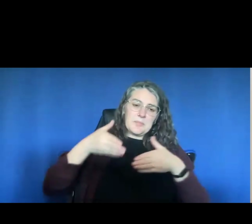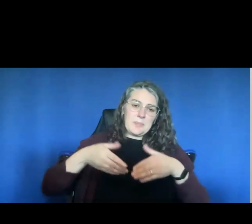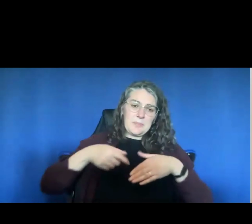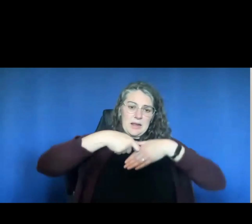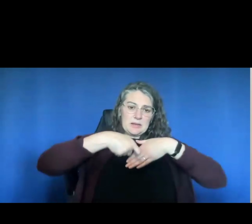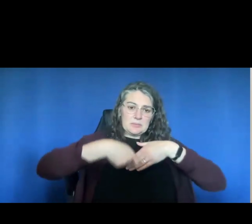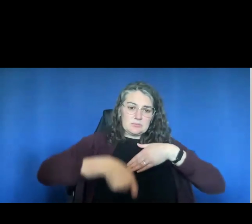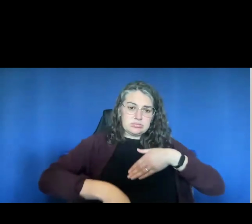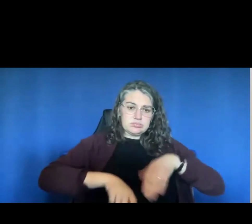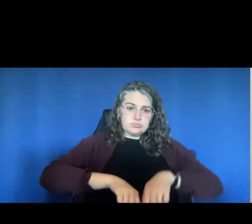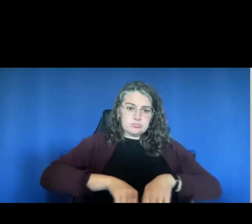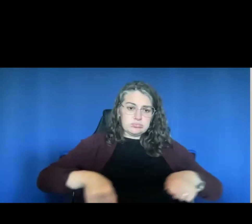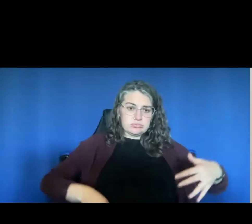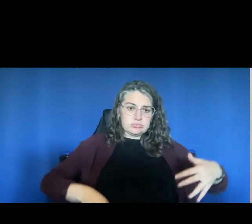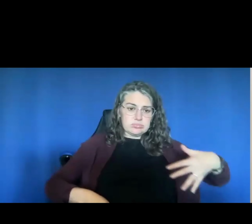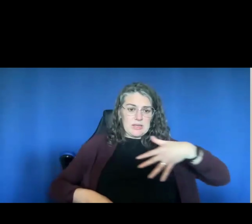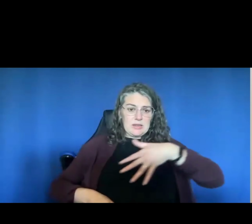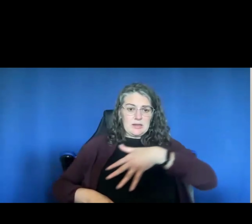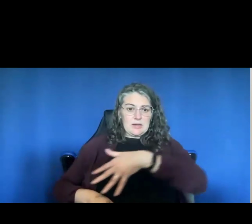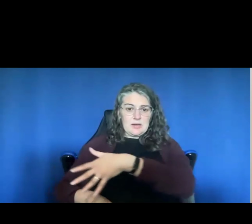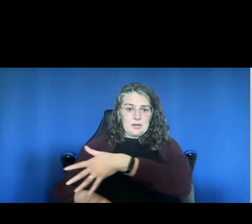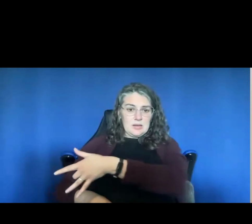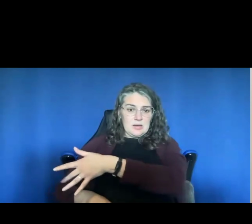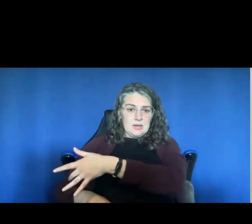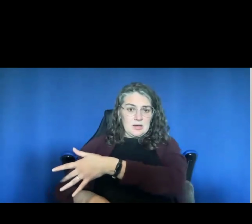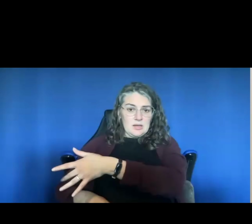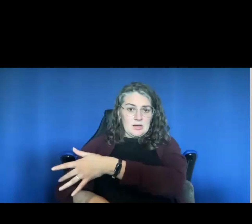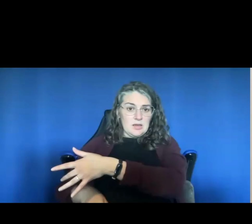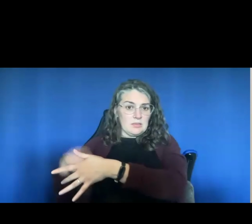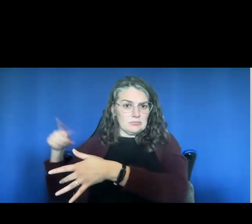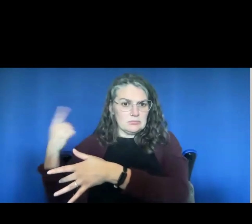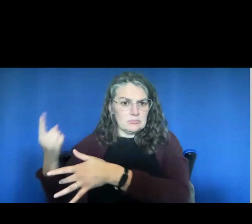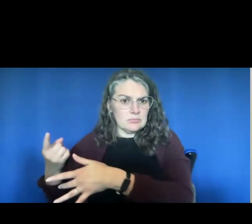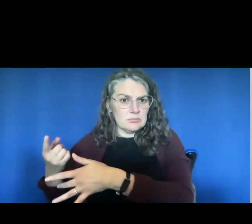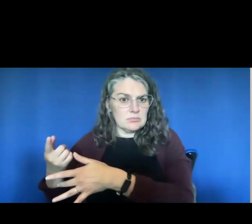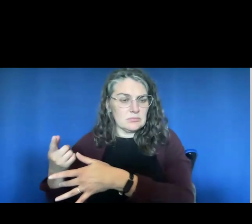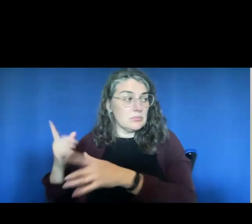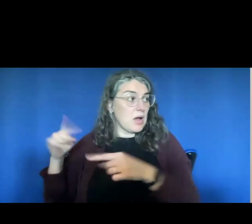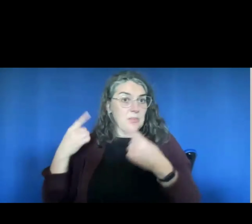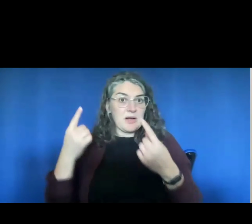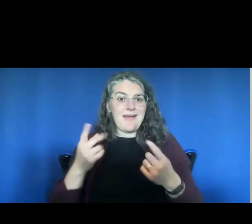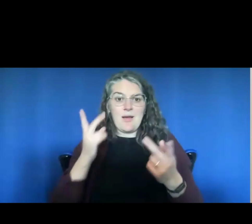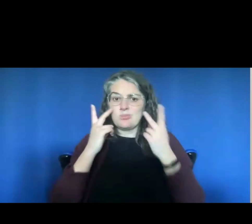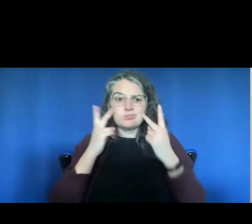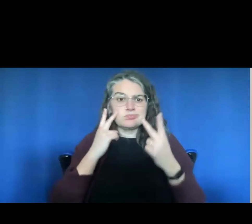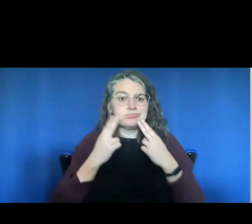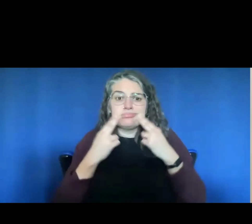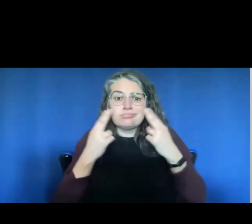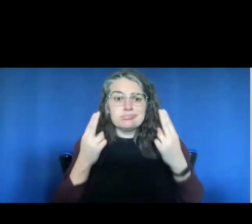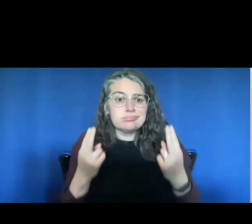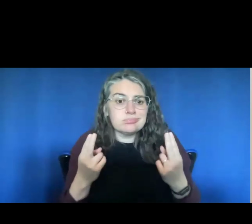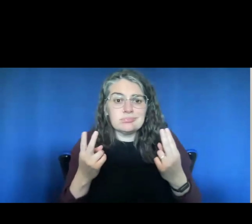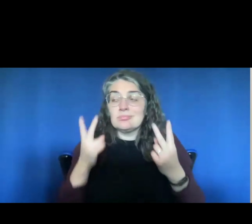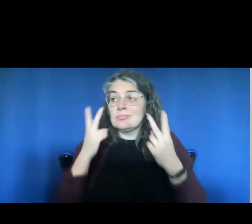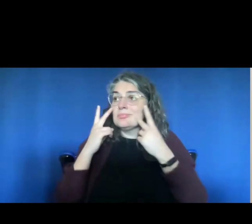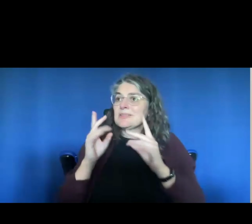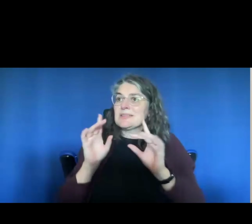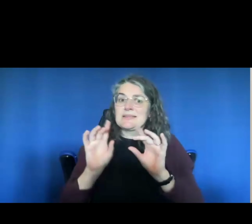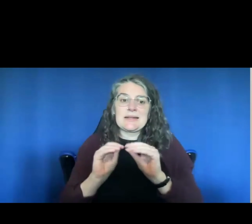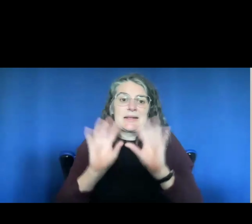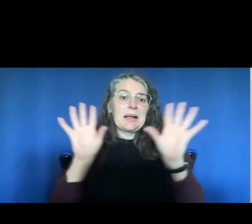Before that night, it'd been country mouse sees city mouse in the suburban mall, popped collar and spiked